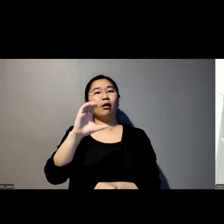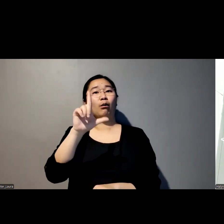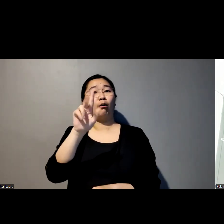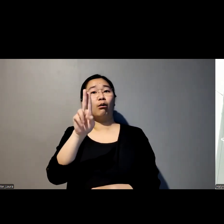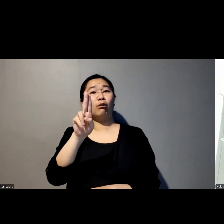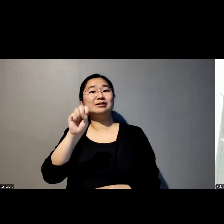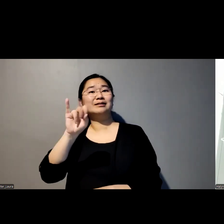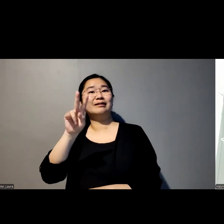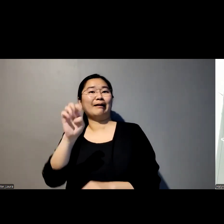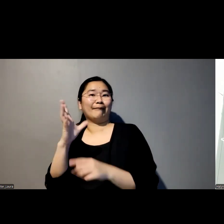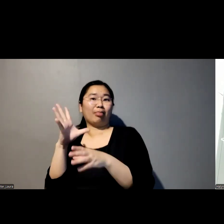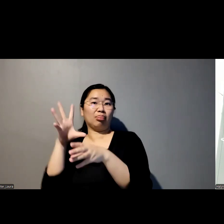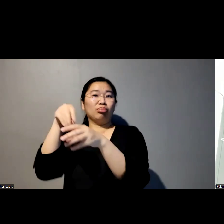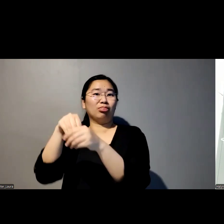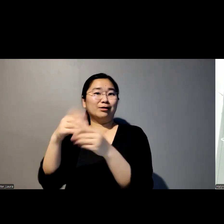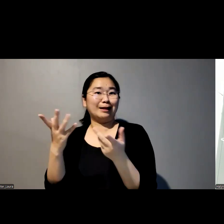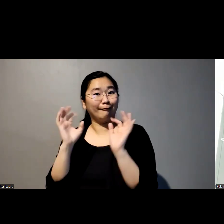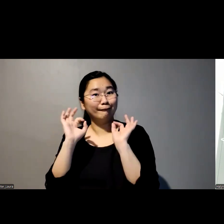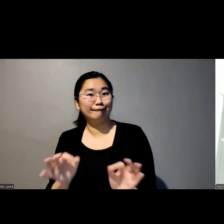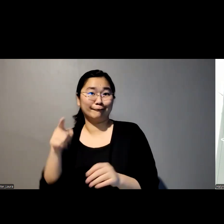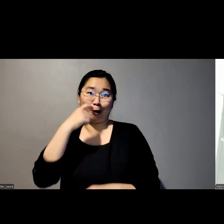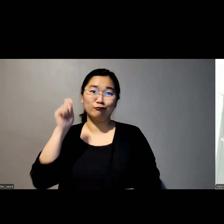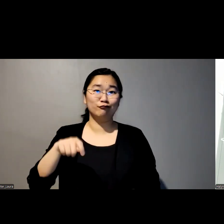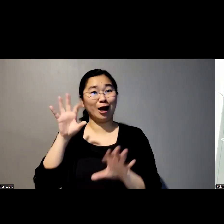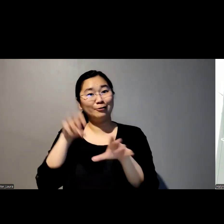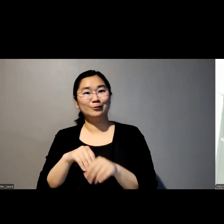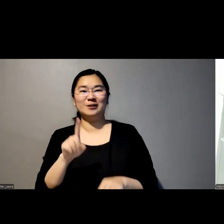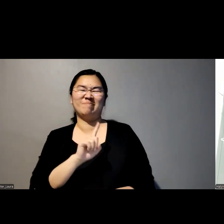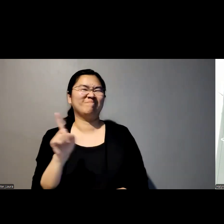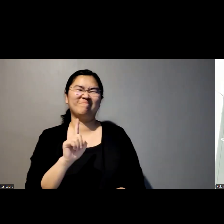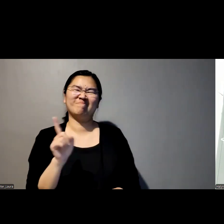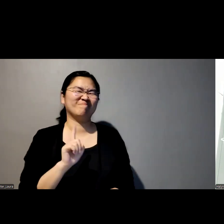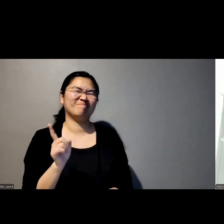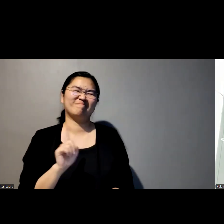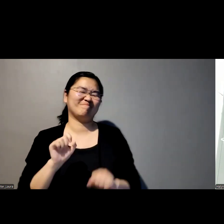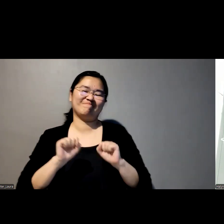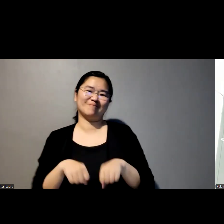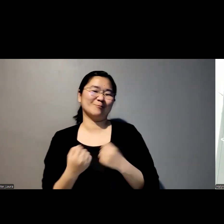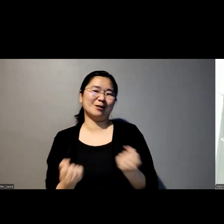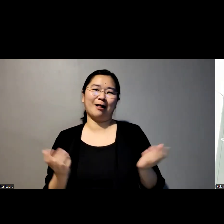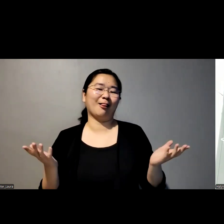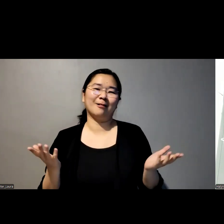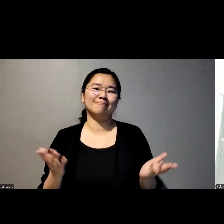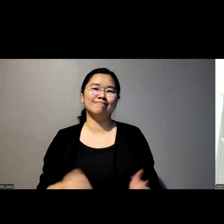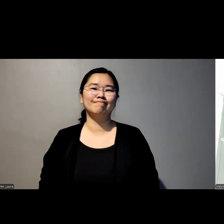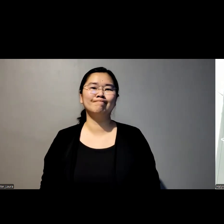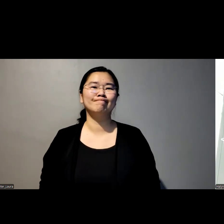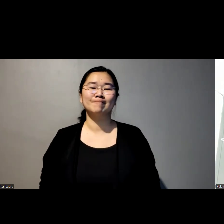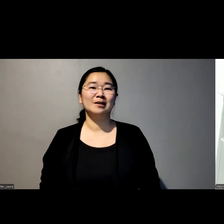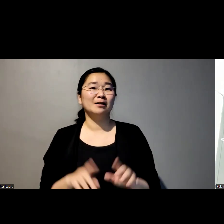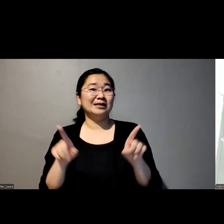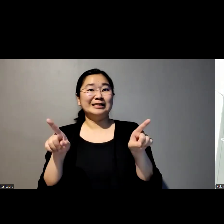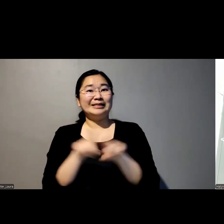the ground, from barrier-free environment, from inclusive employment? So these are things to